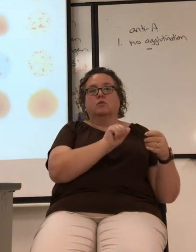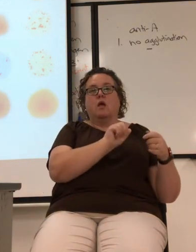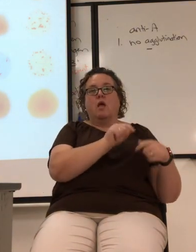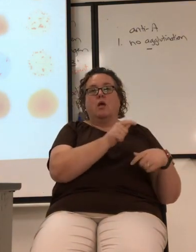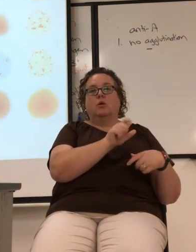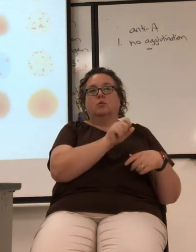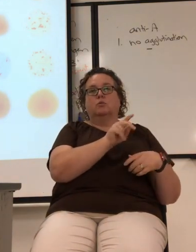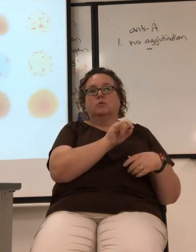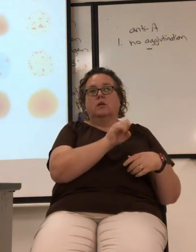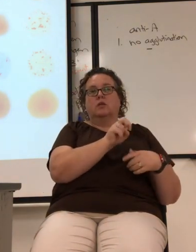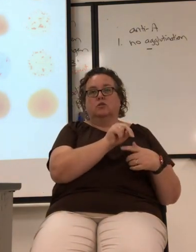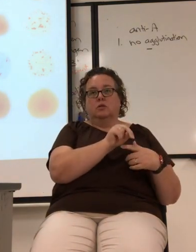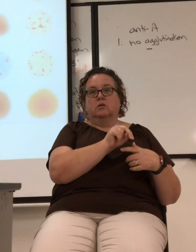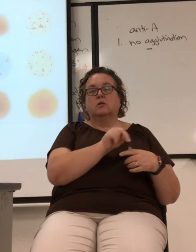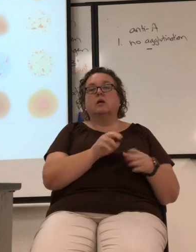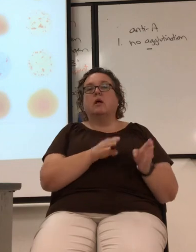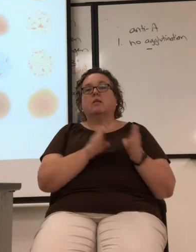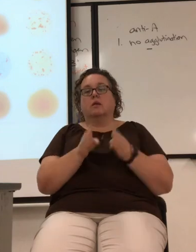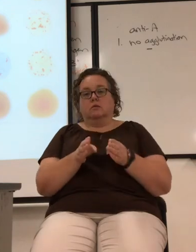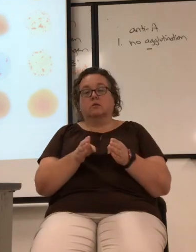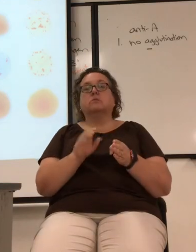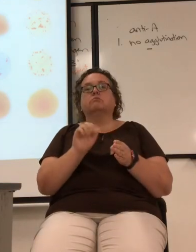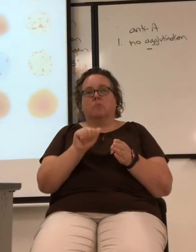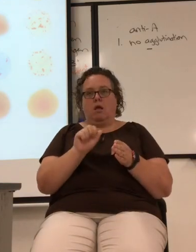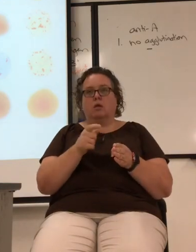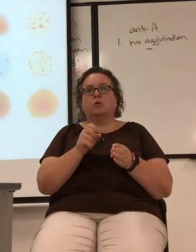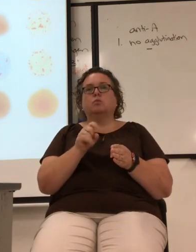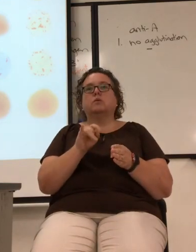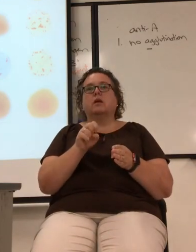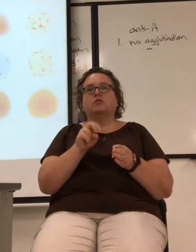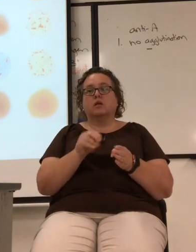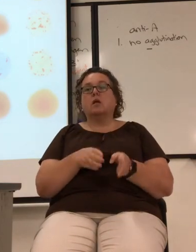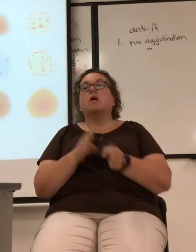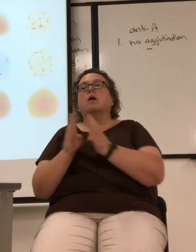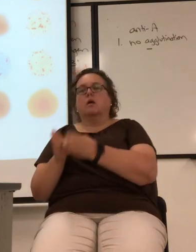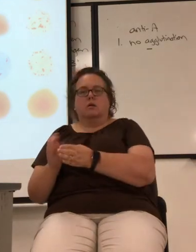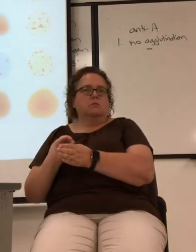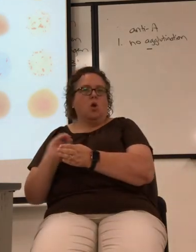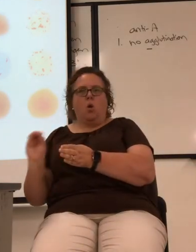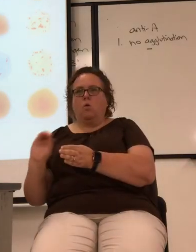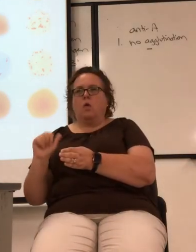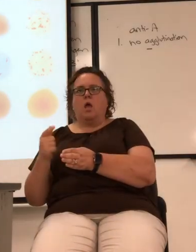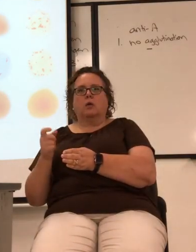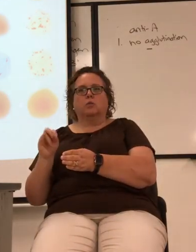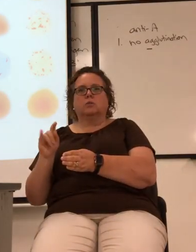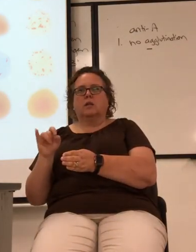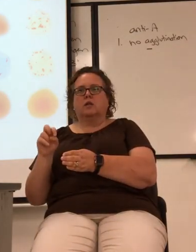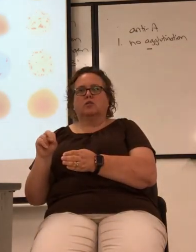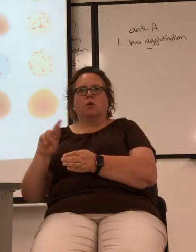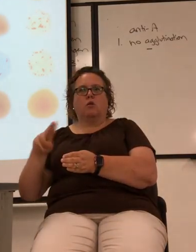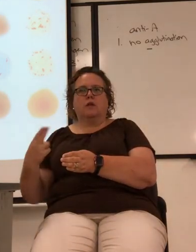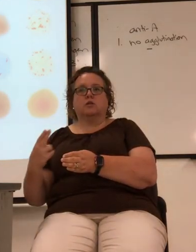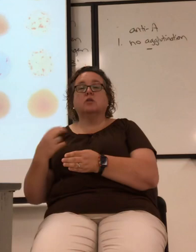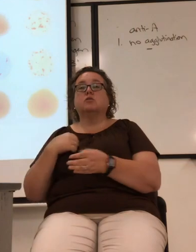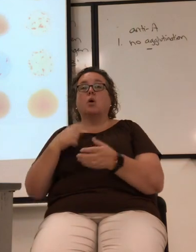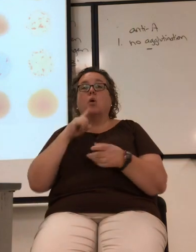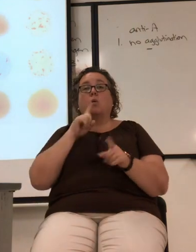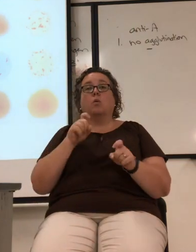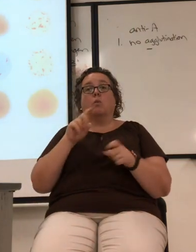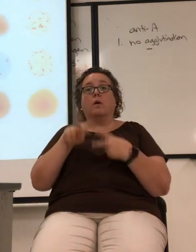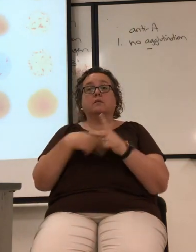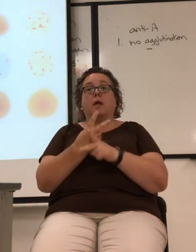agglutination. It ain't there. So what's the blood type? B negative.